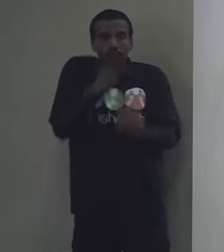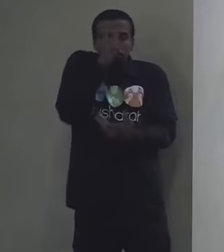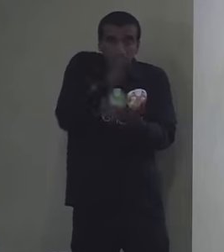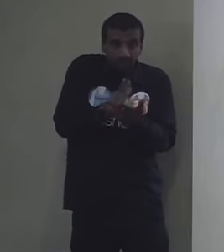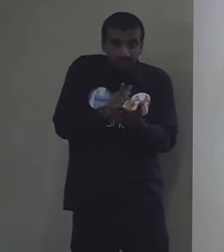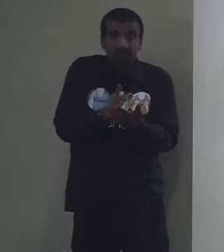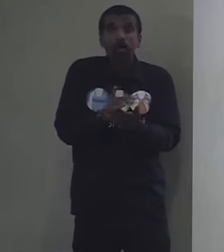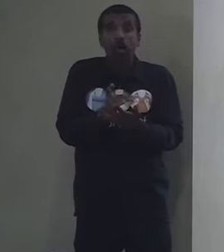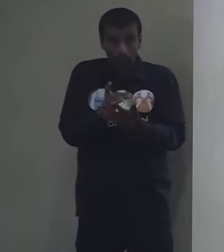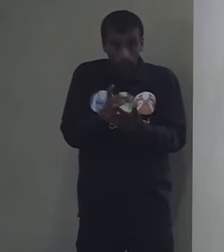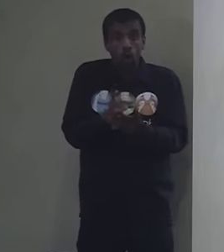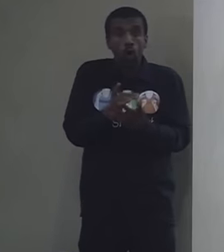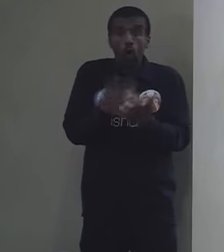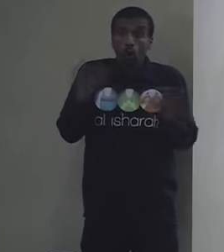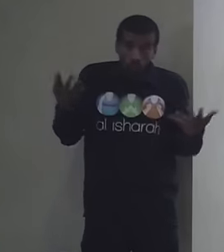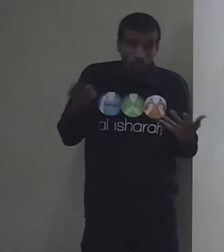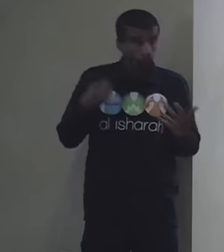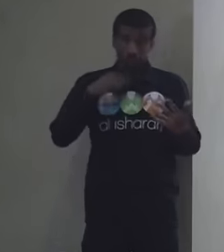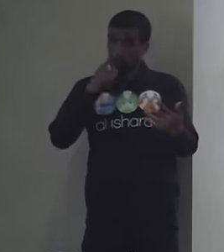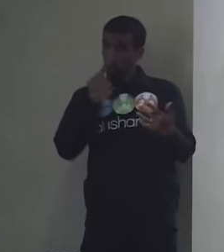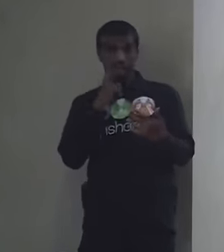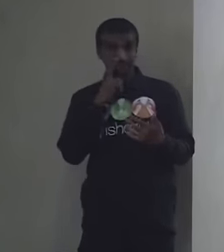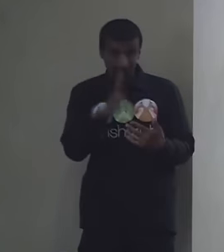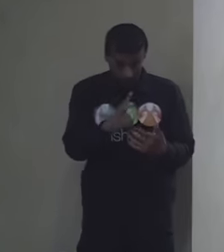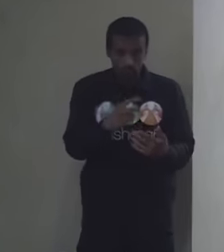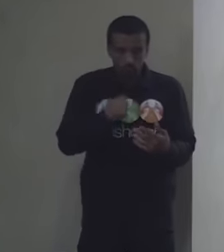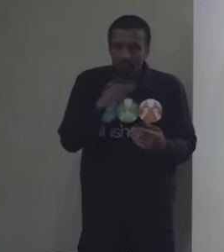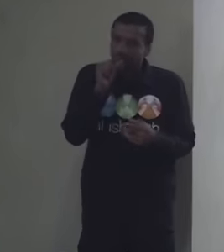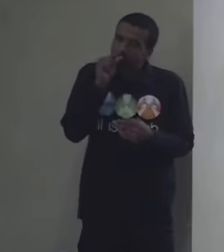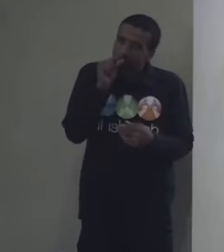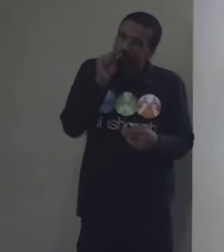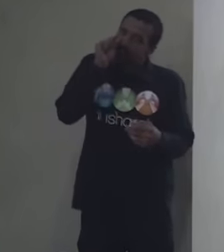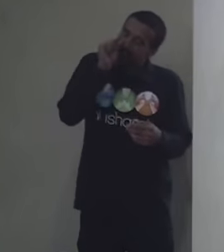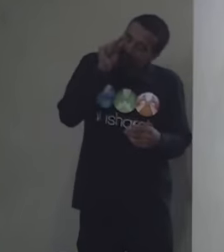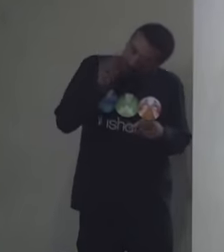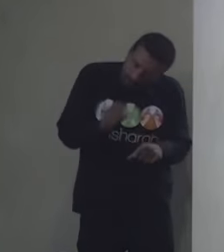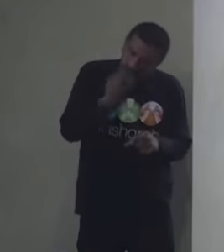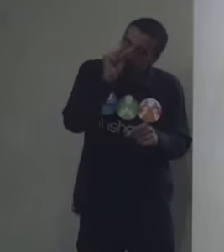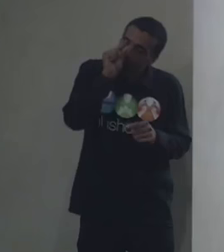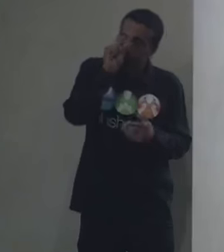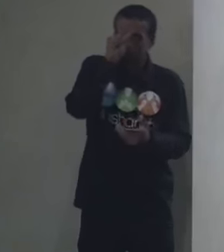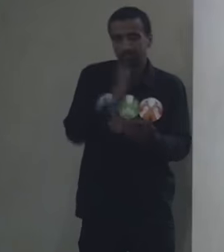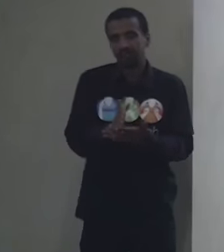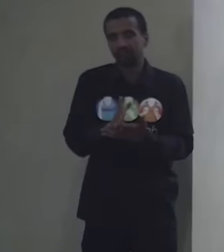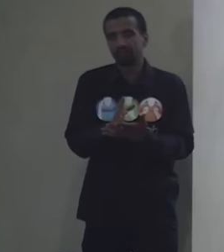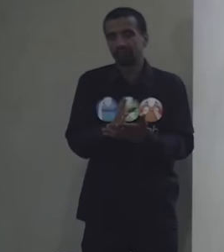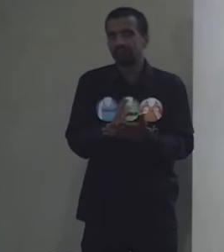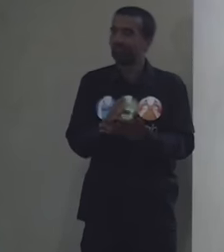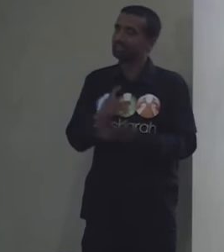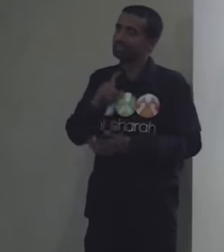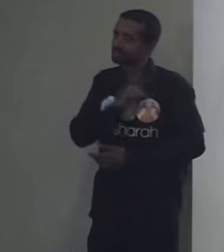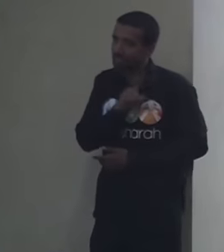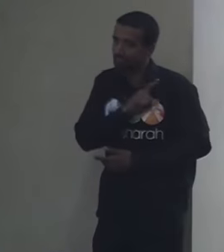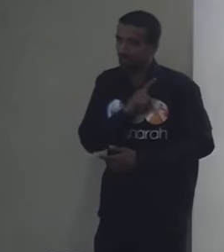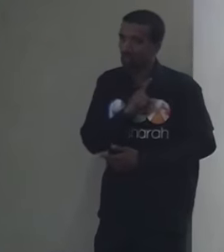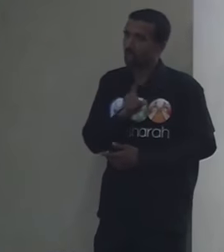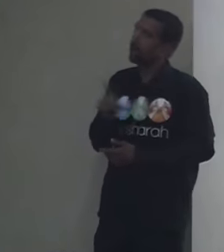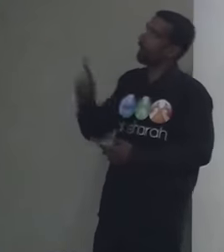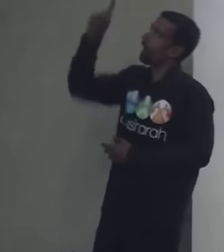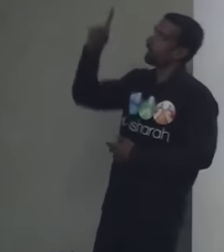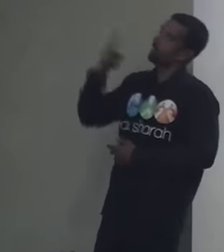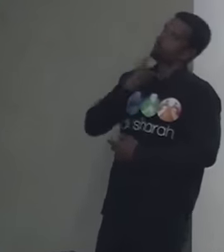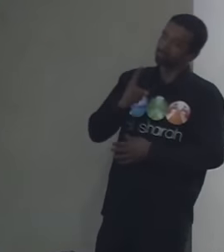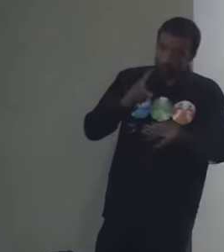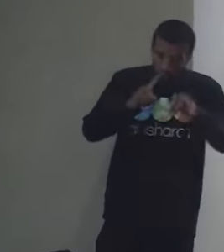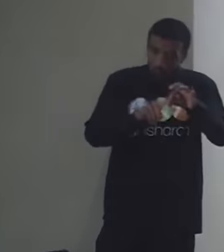revelation is ilmul yaqeen. This book is ilmul yaqeen. If you don't take advantage of this book, one day you will stand in